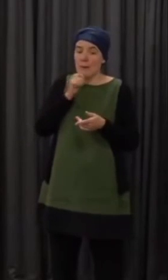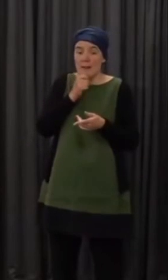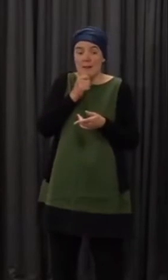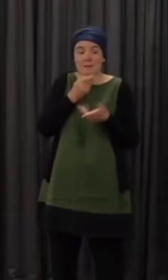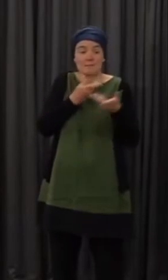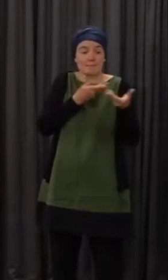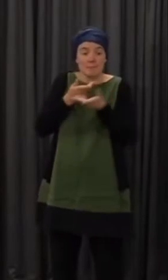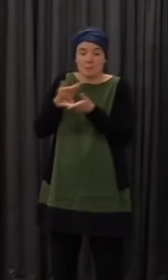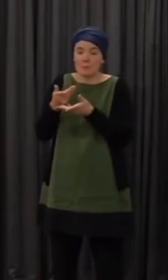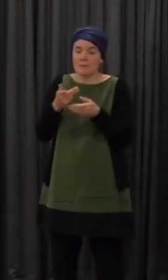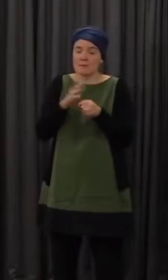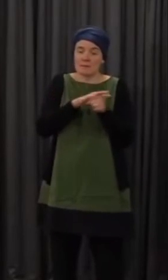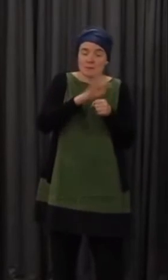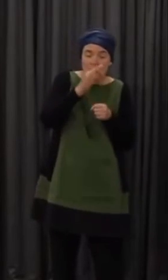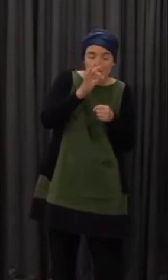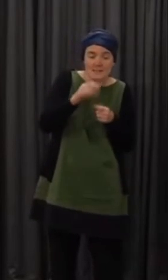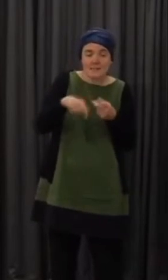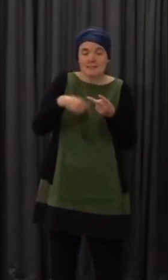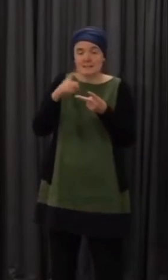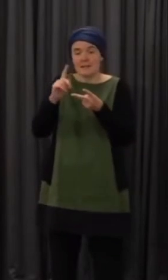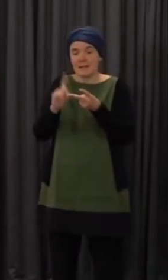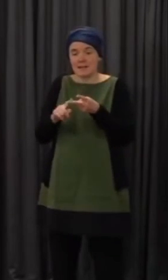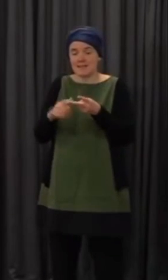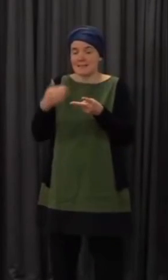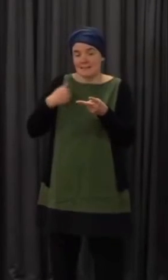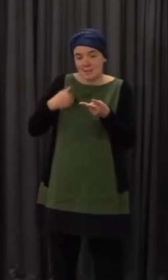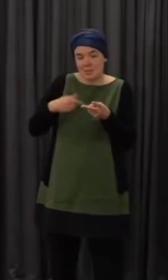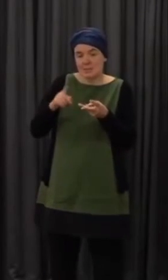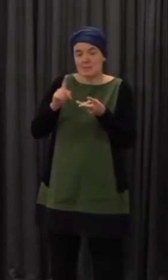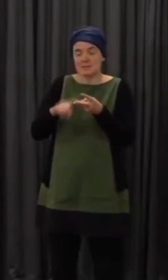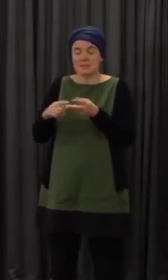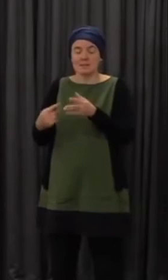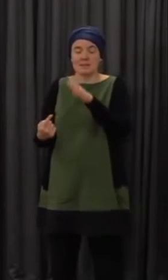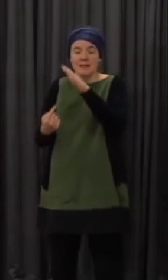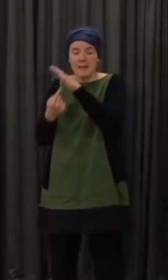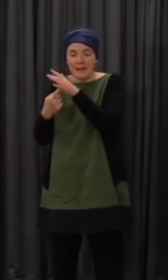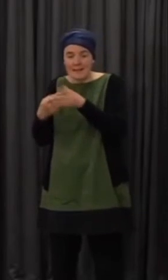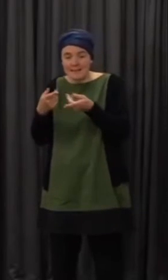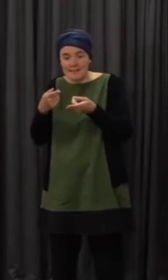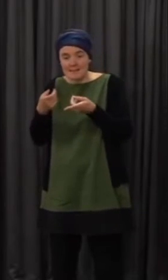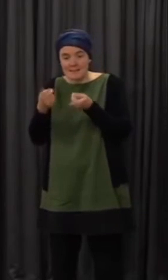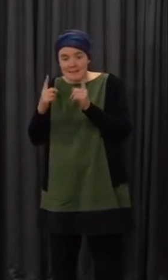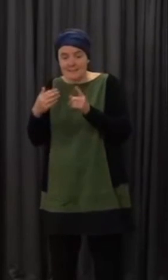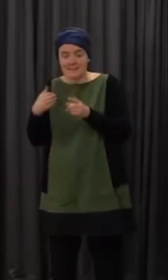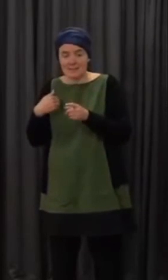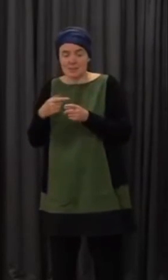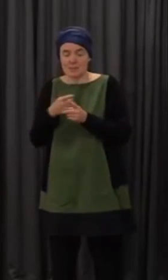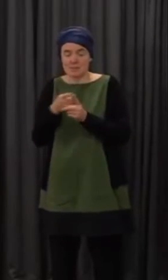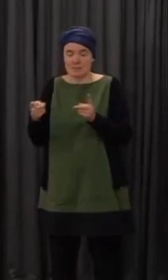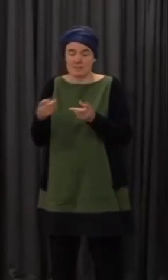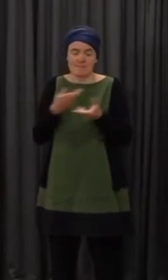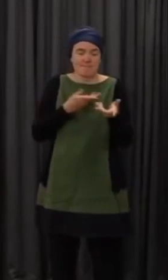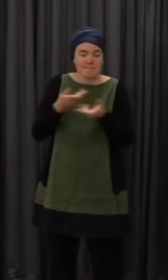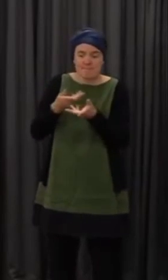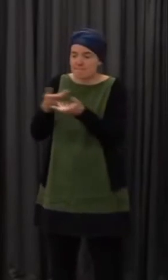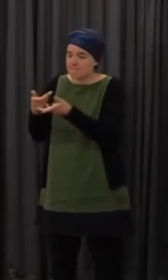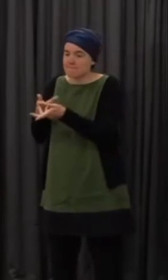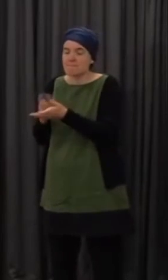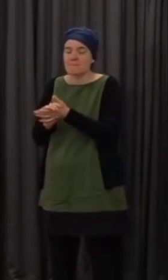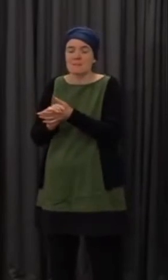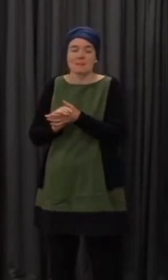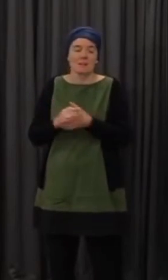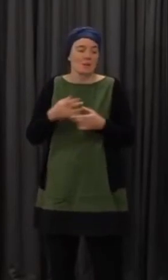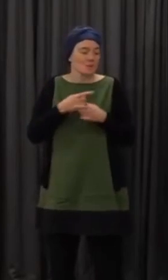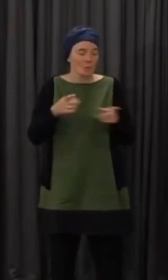teachers themselves. And we will not be asking you to send your child to school until we are confident that we can say to